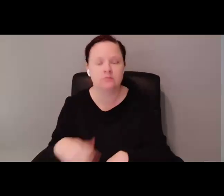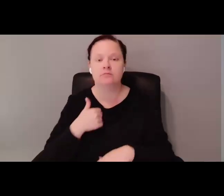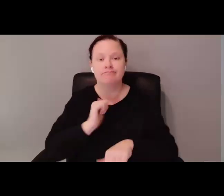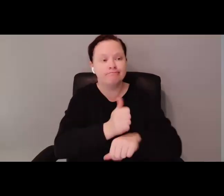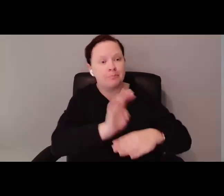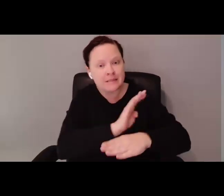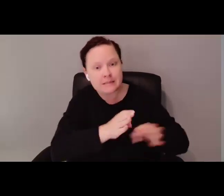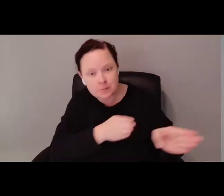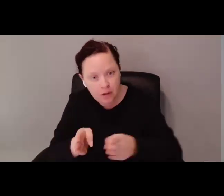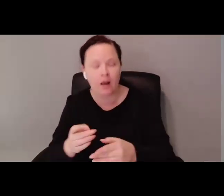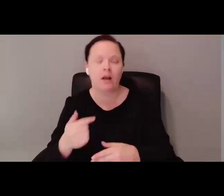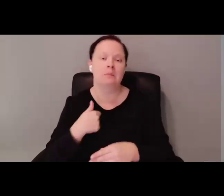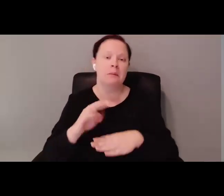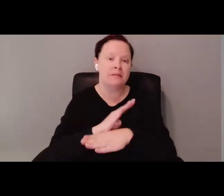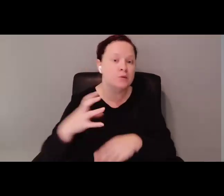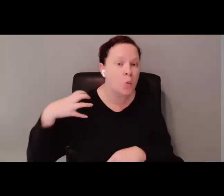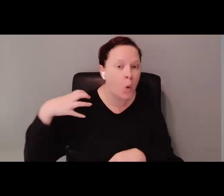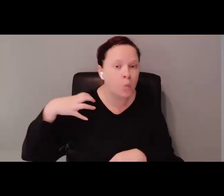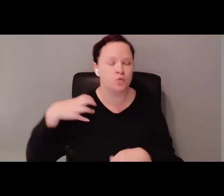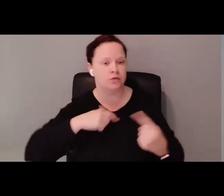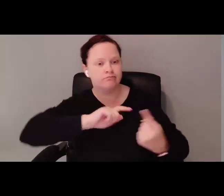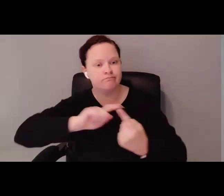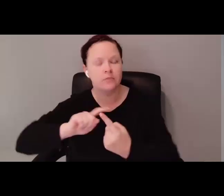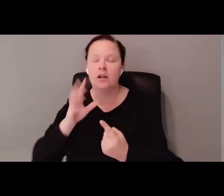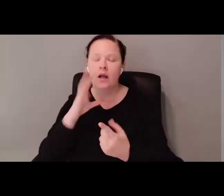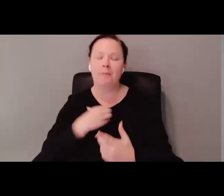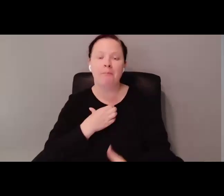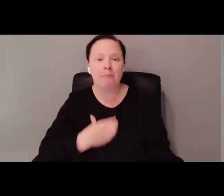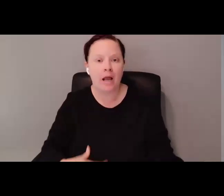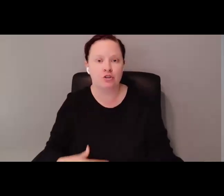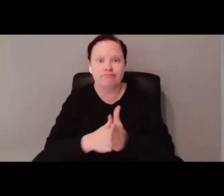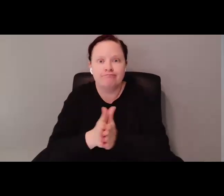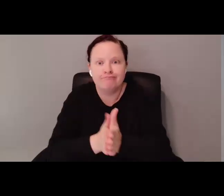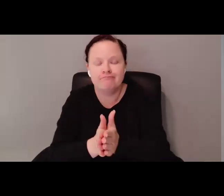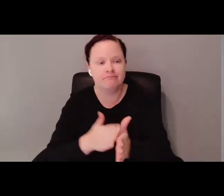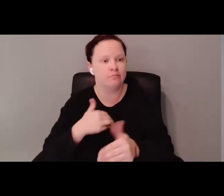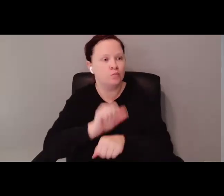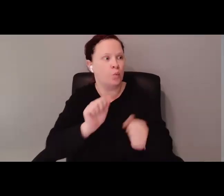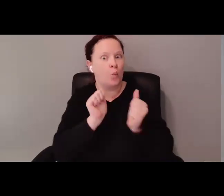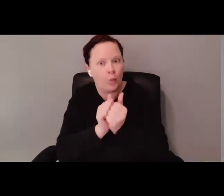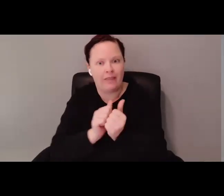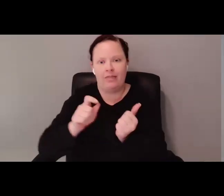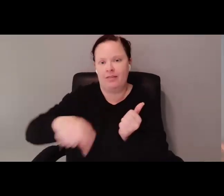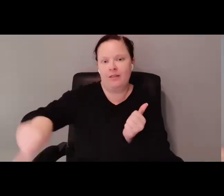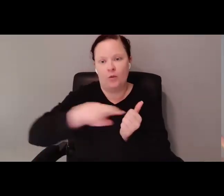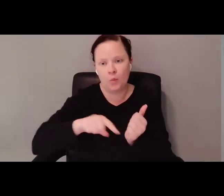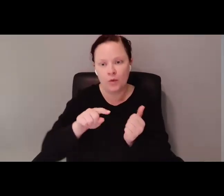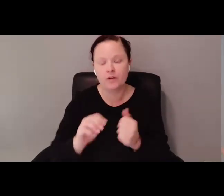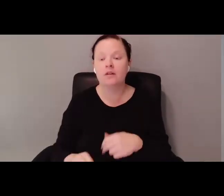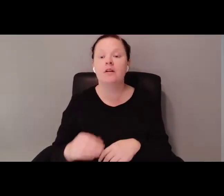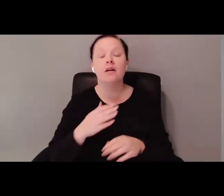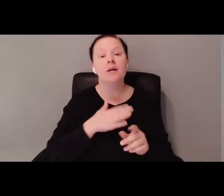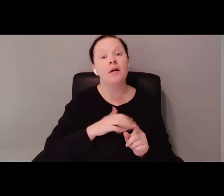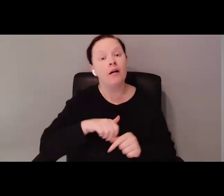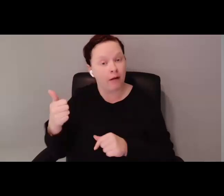business coaching. So it's absolutely my passion to work with the participants. And my other passion